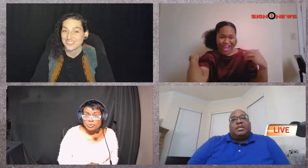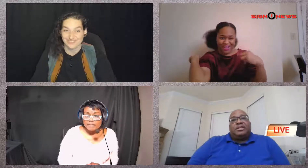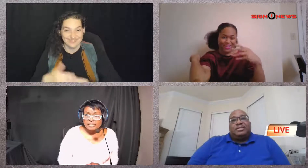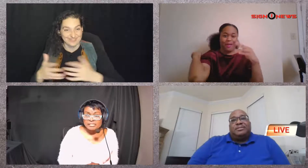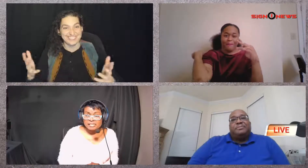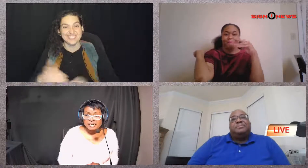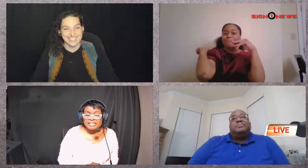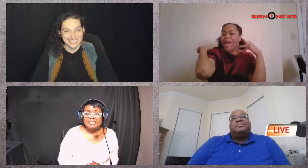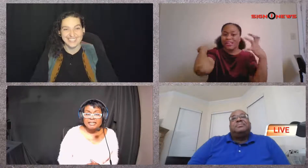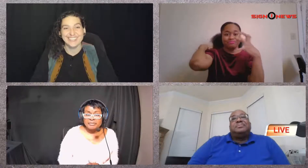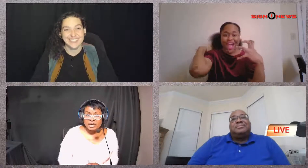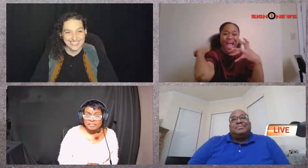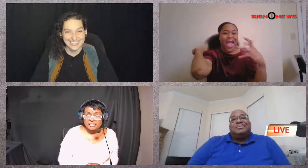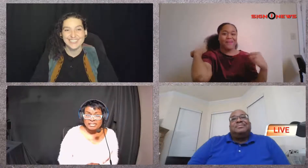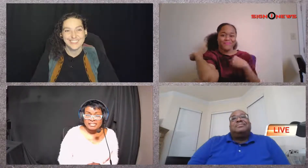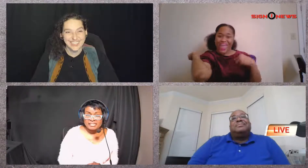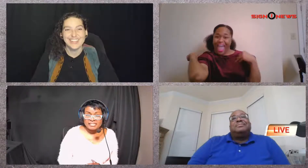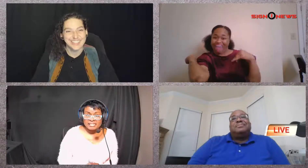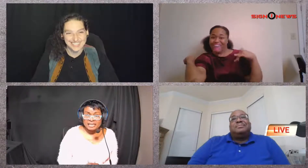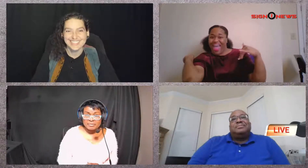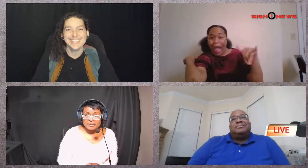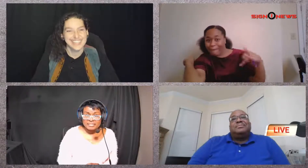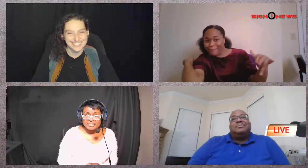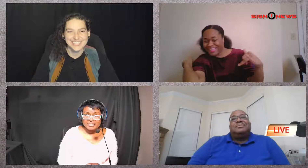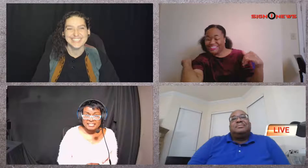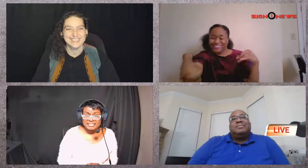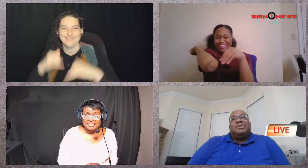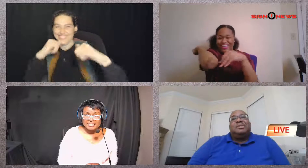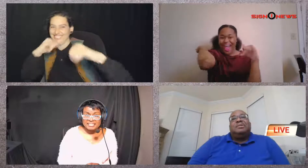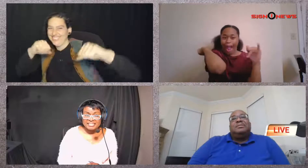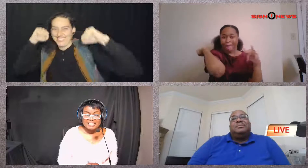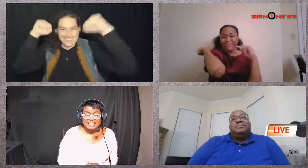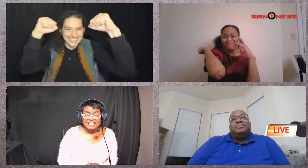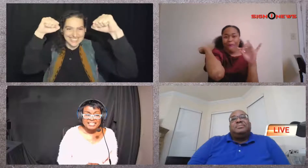Film I was in studies. graphic design studies, and now